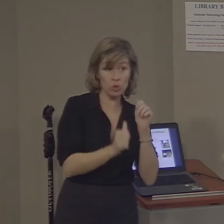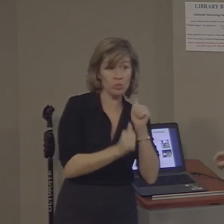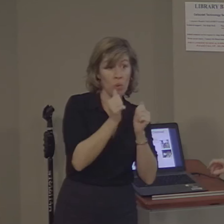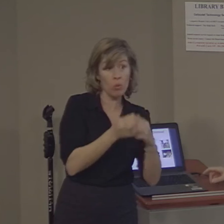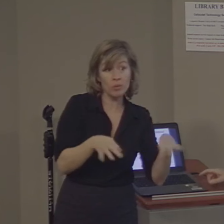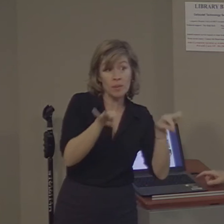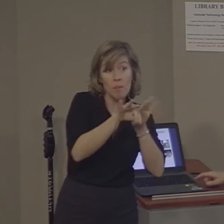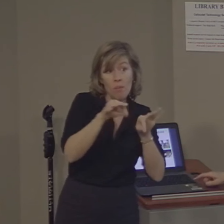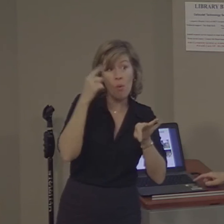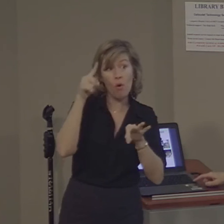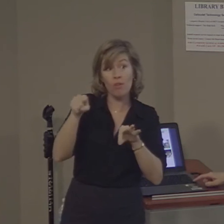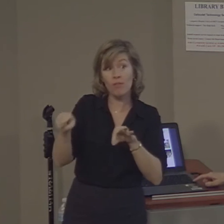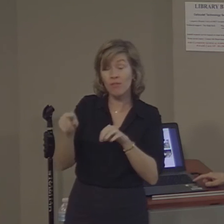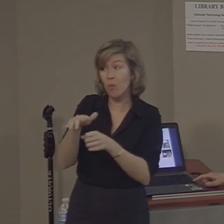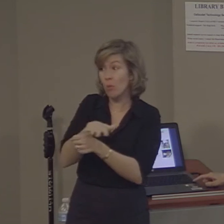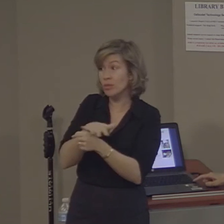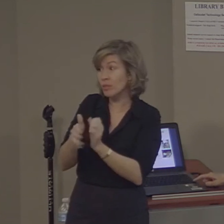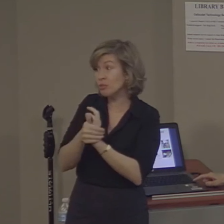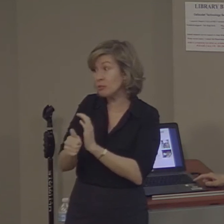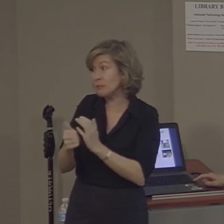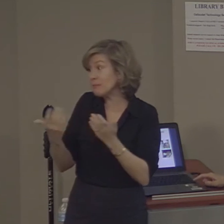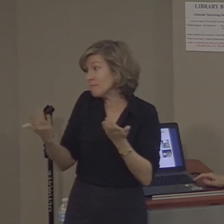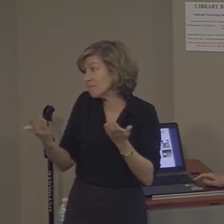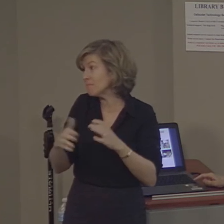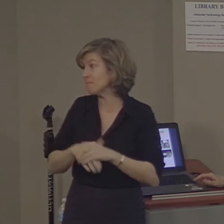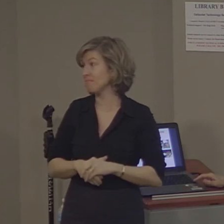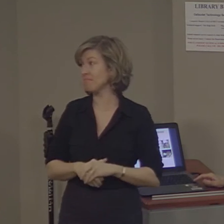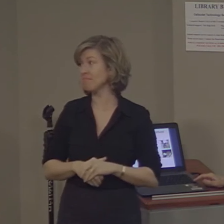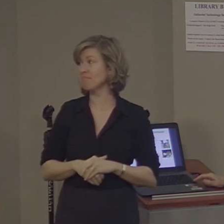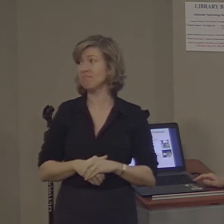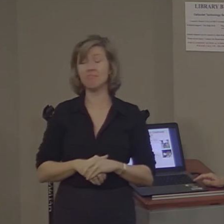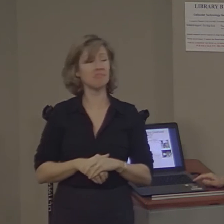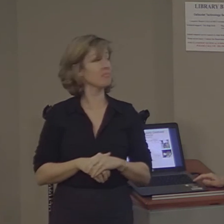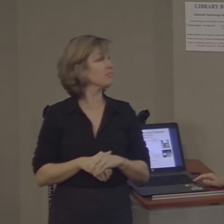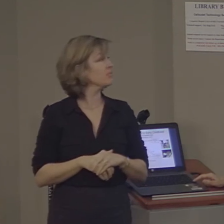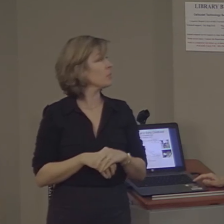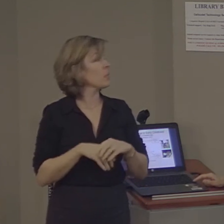important. But so spatial language